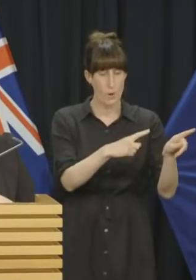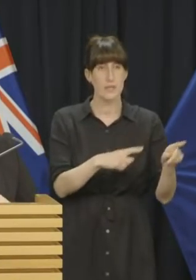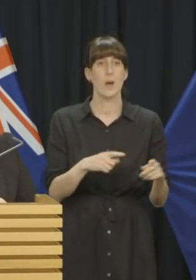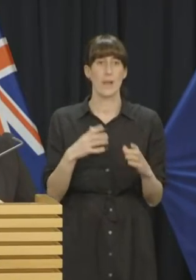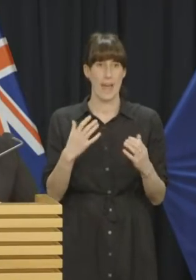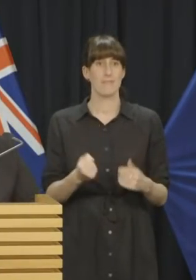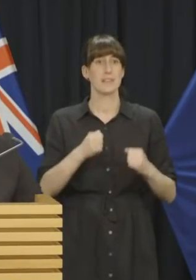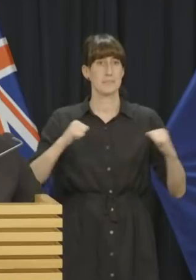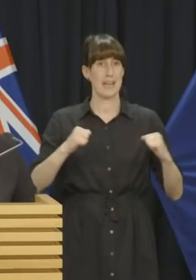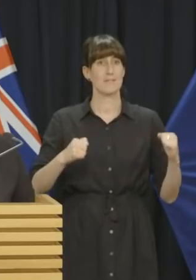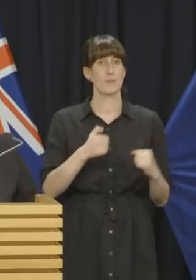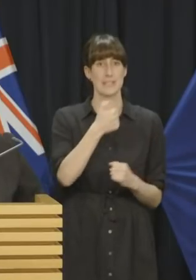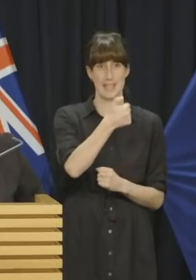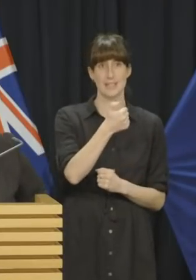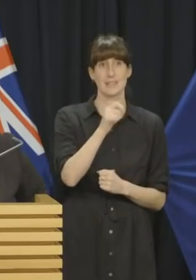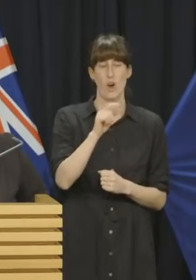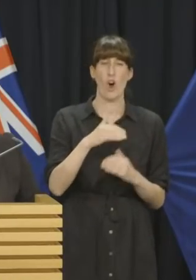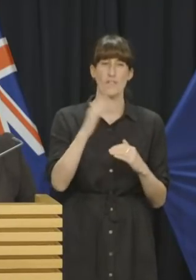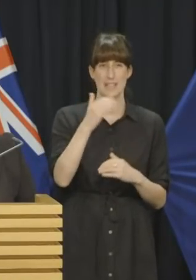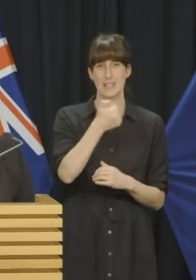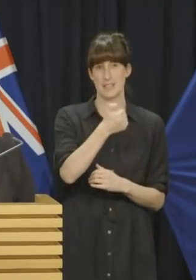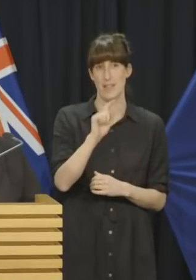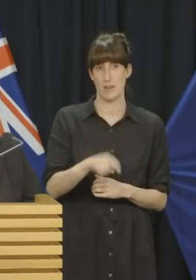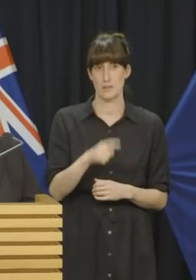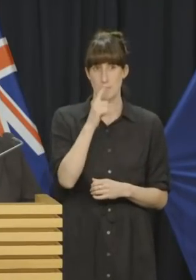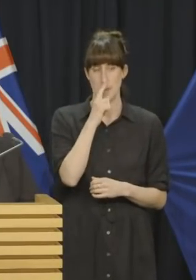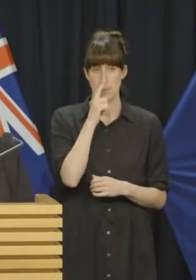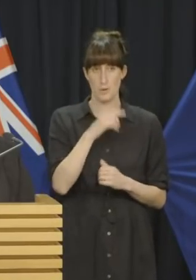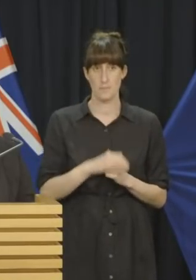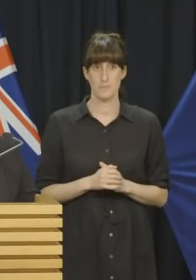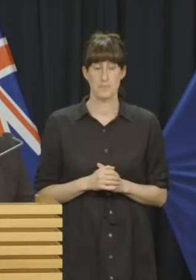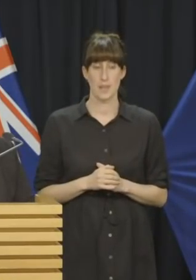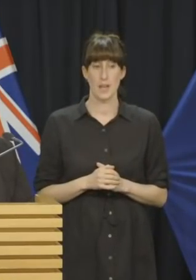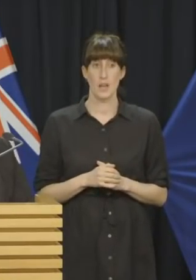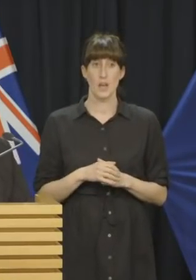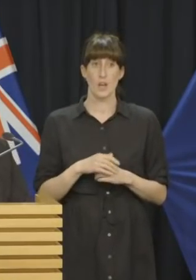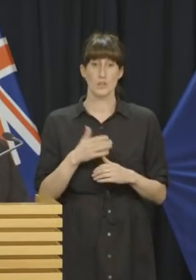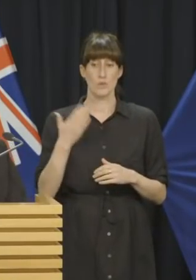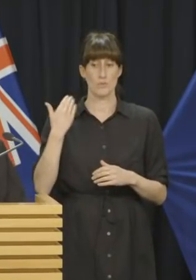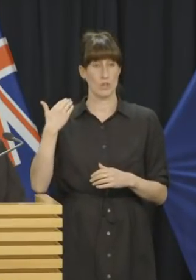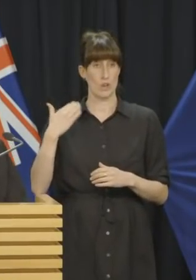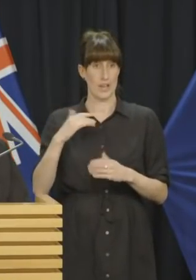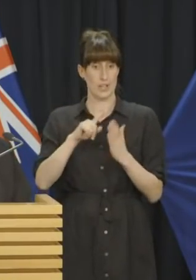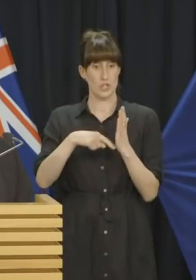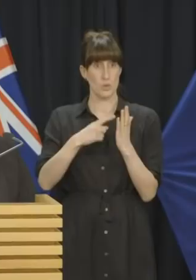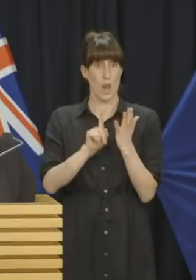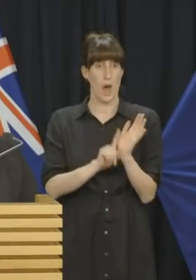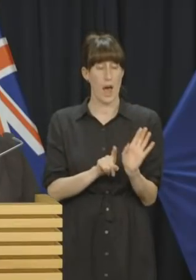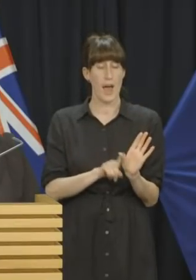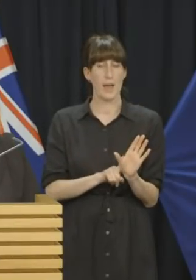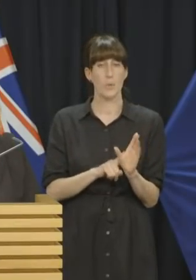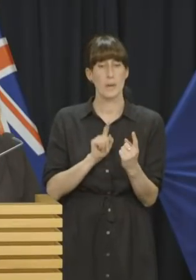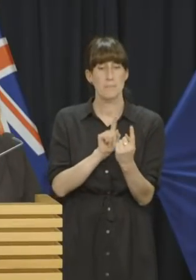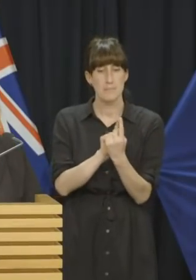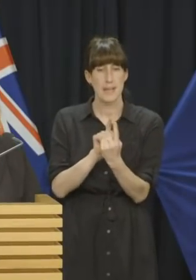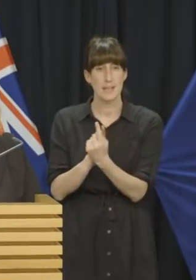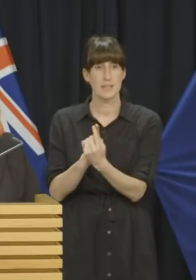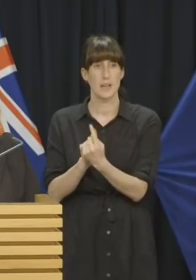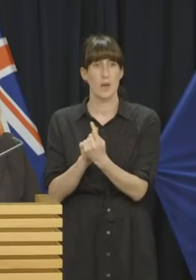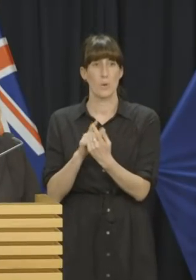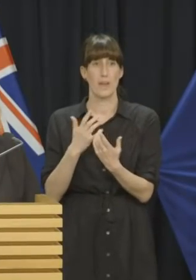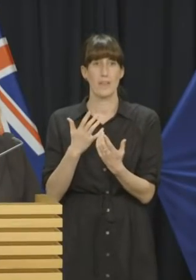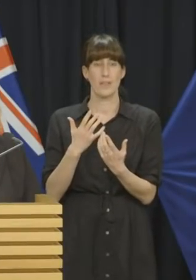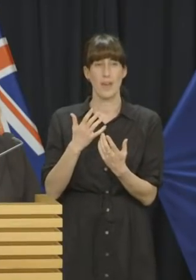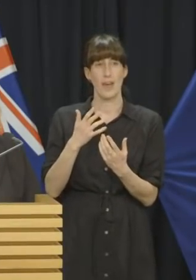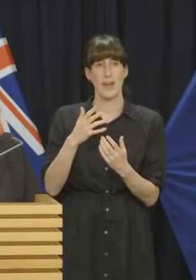to available capacity and current occupancy, in early July we met with key stakeholders and agreed to a 3-week suspension of